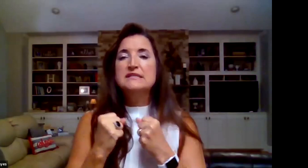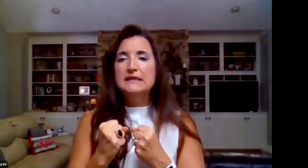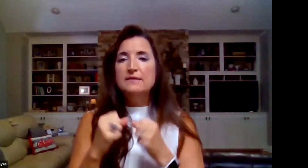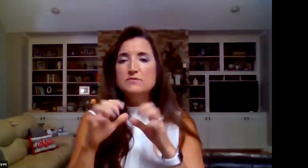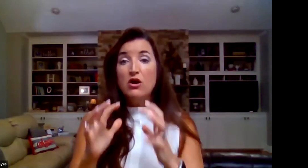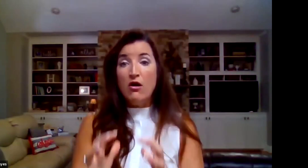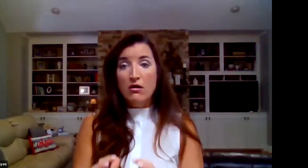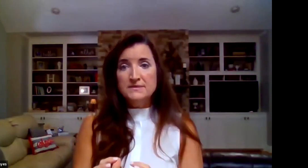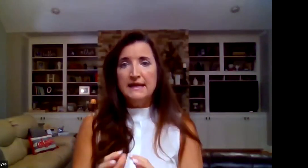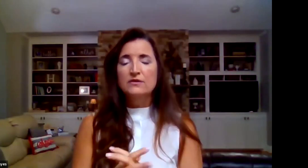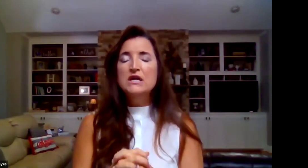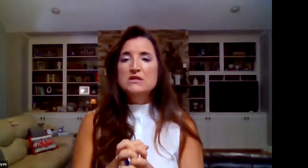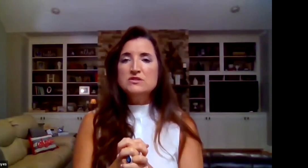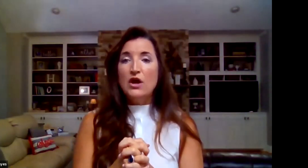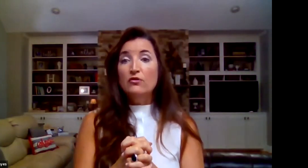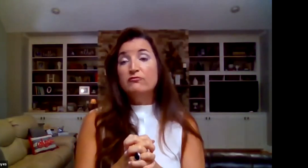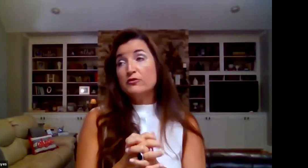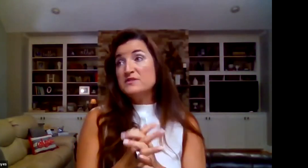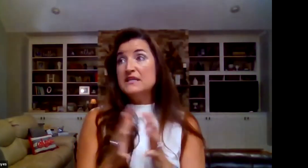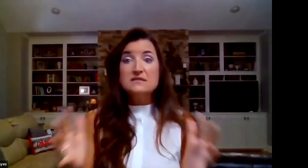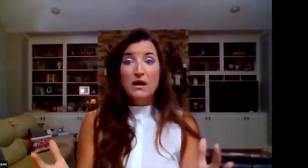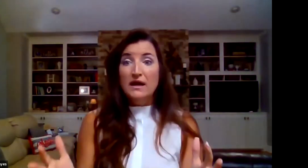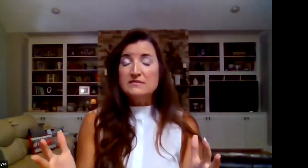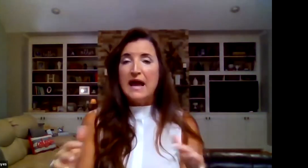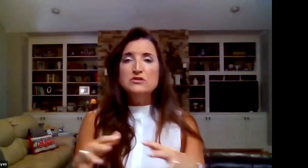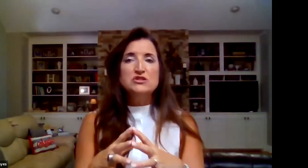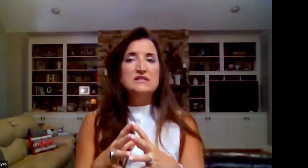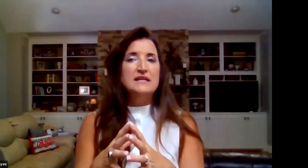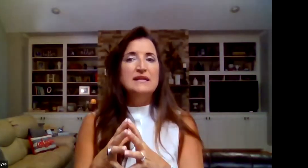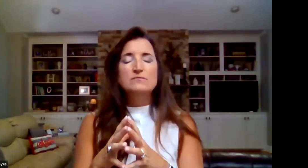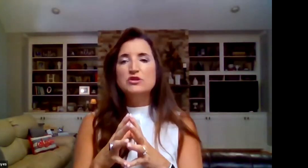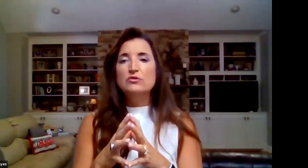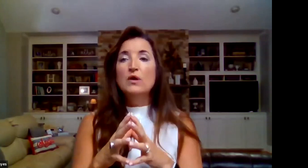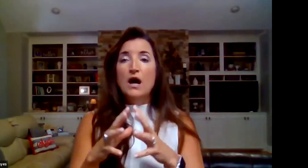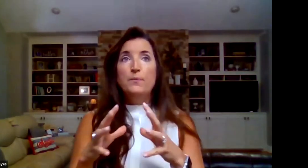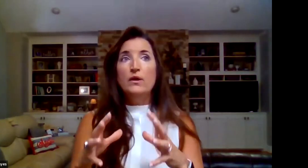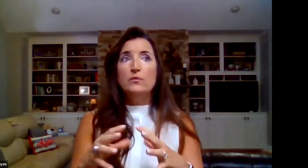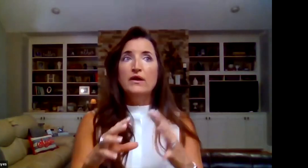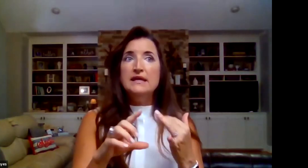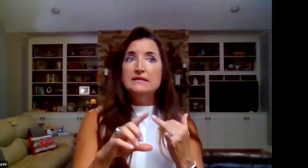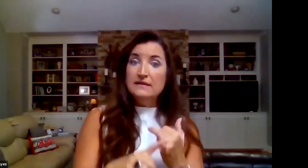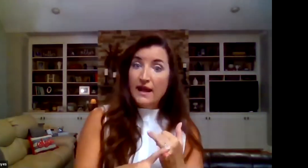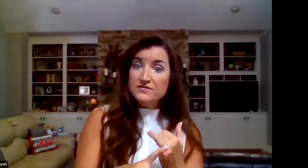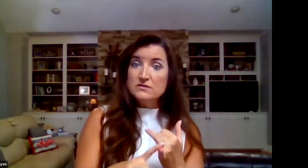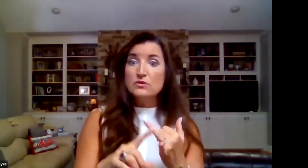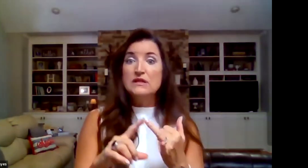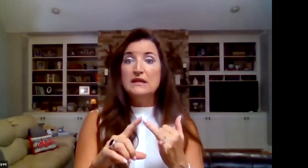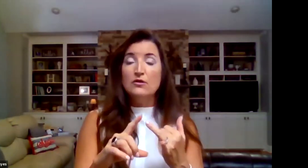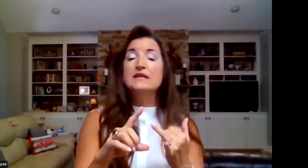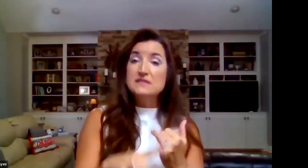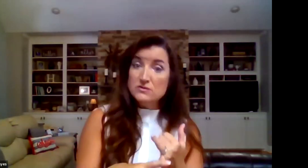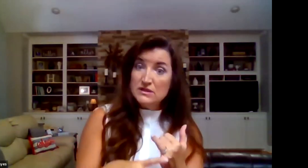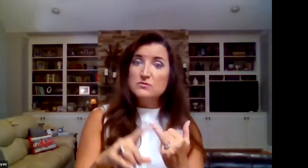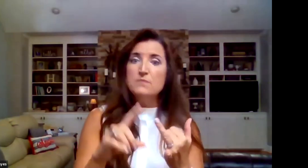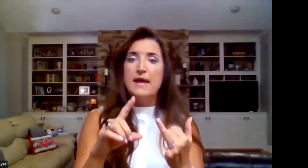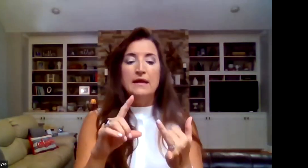massage to just get him to calm down. So for 6 months, I was just getting him to a point where he didn't have sensory need,